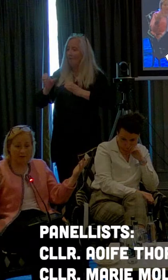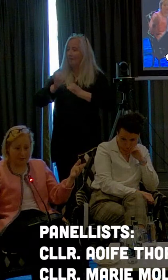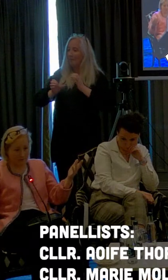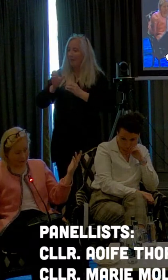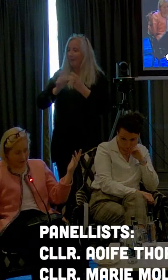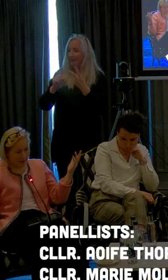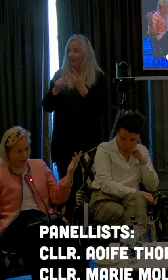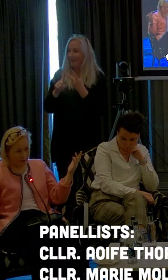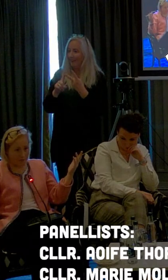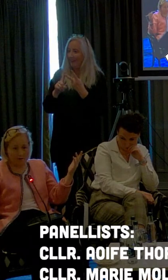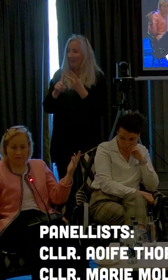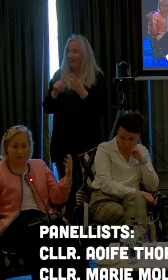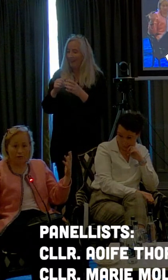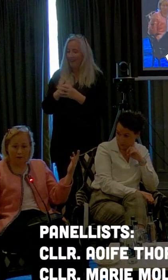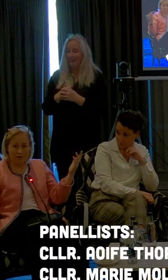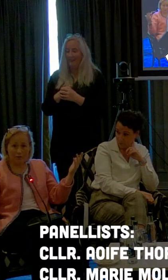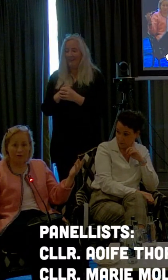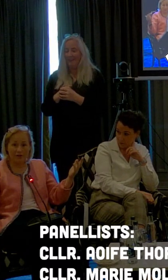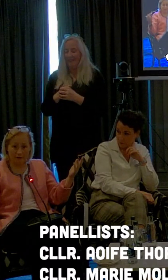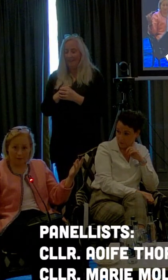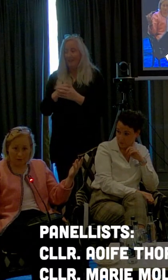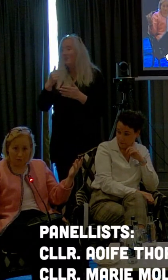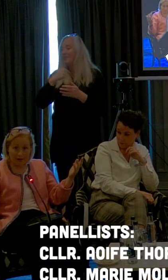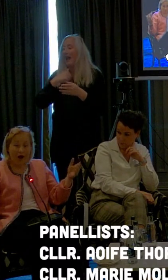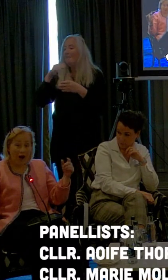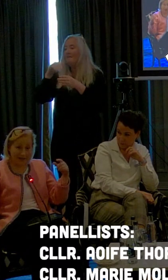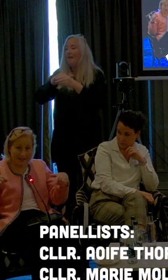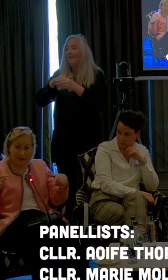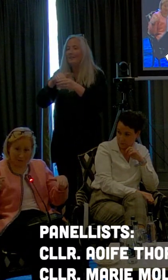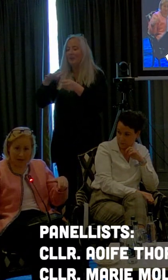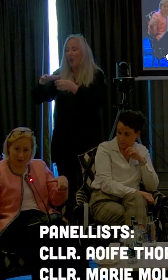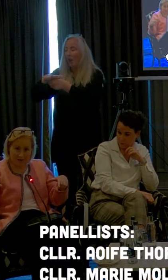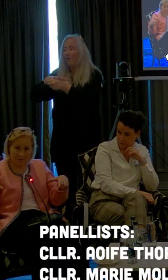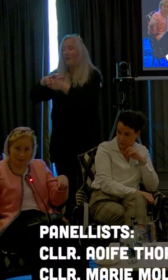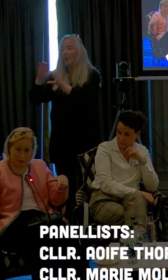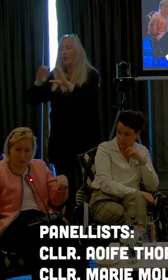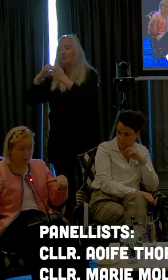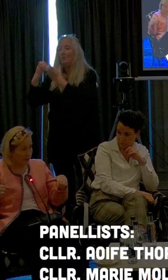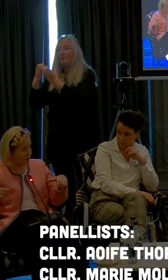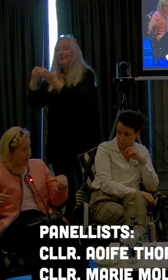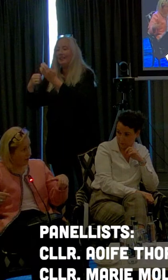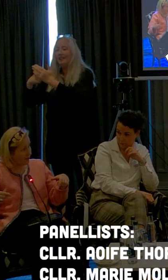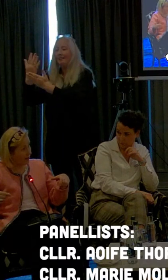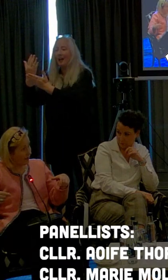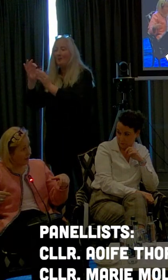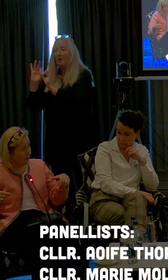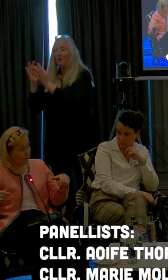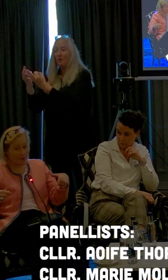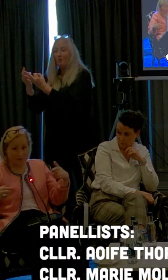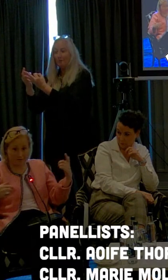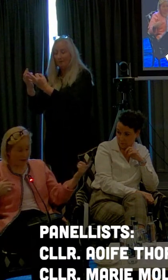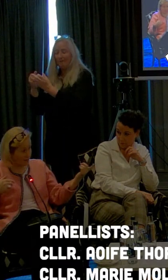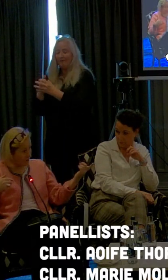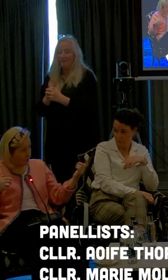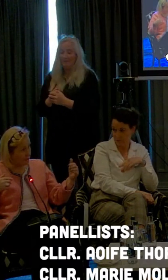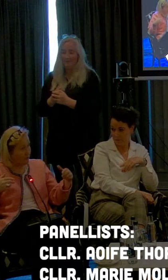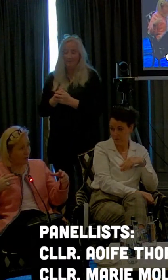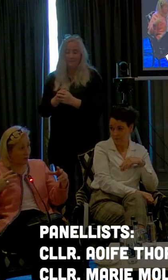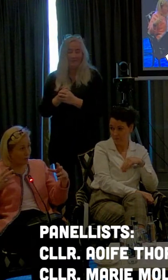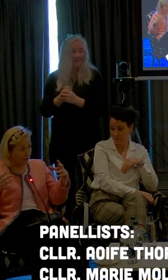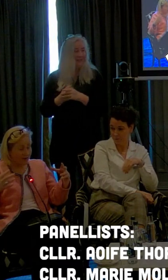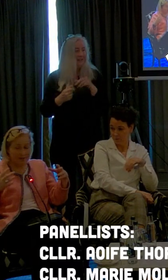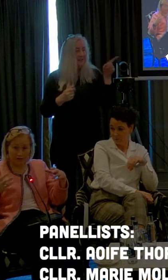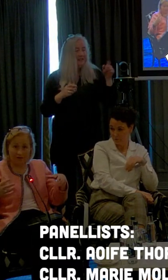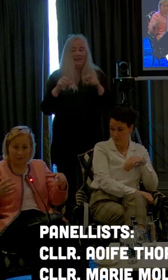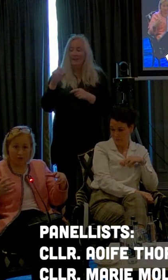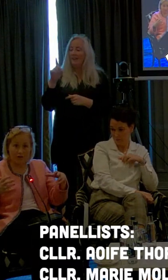was involved in IRD Water with the local community development group. I did have the patience about how slow things are. Deirdre has referenced before about